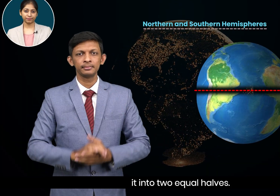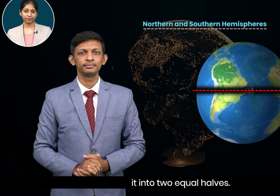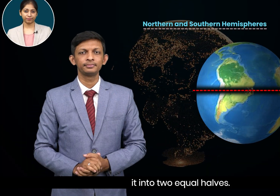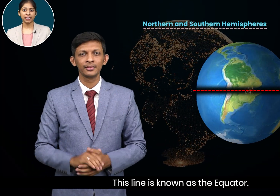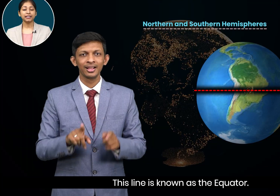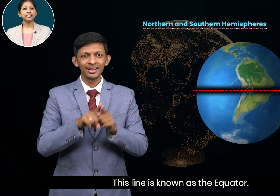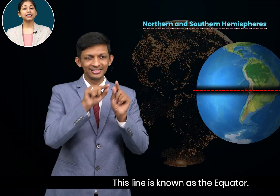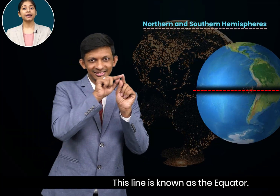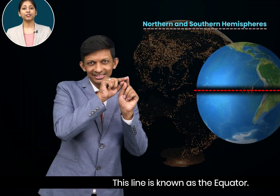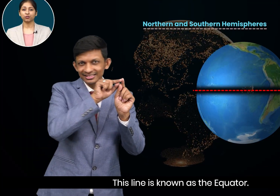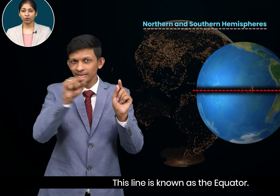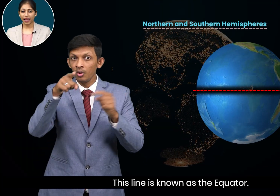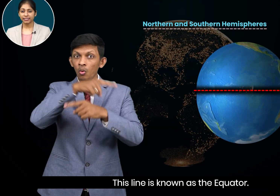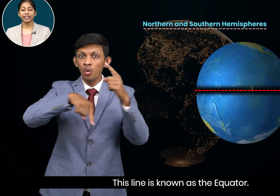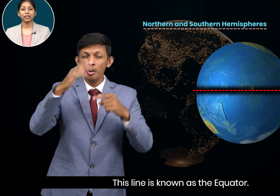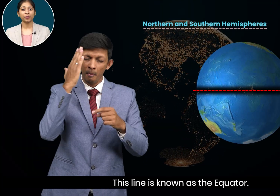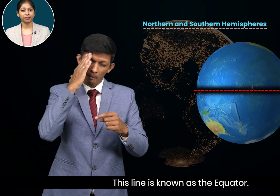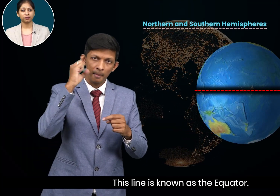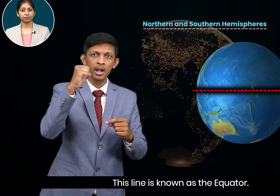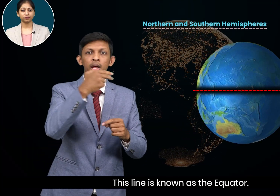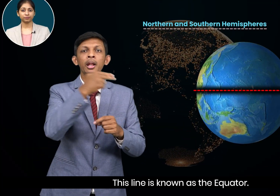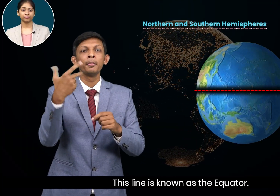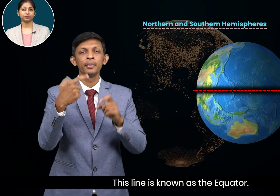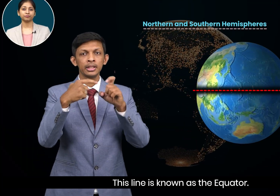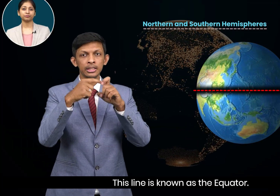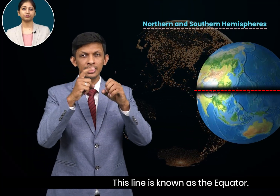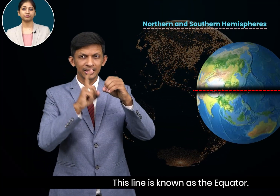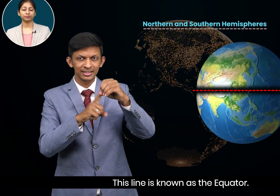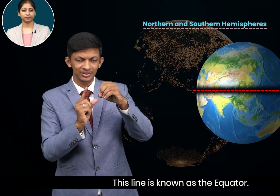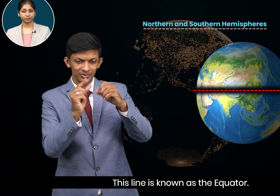halves. This line is known as the equator.